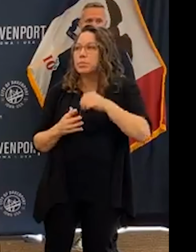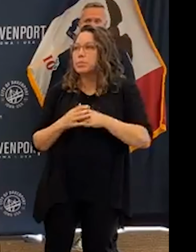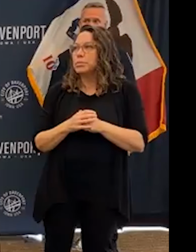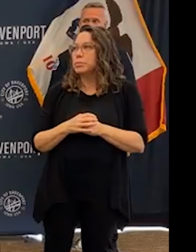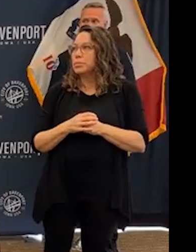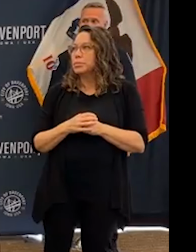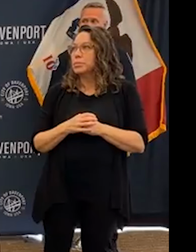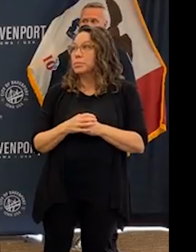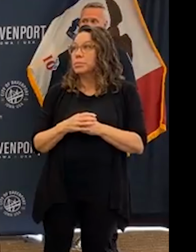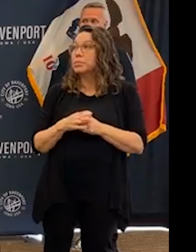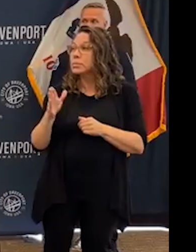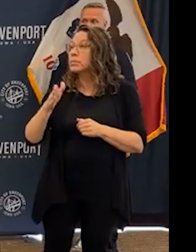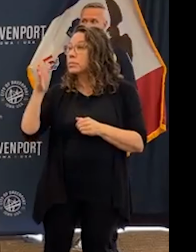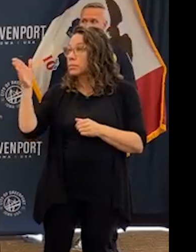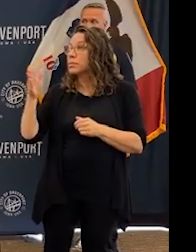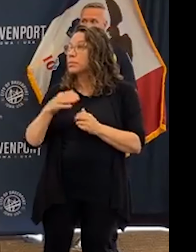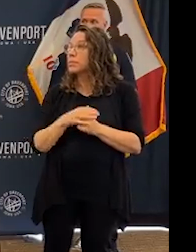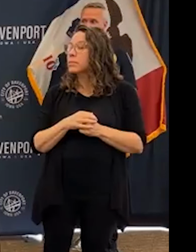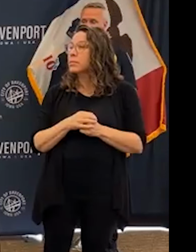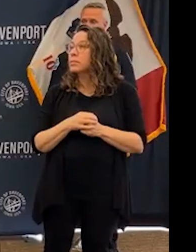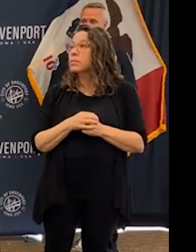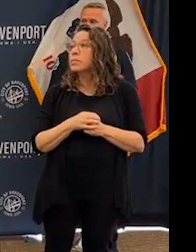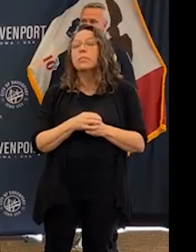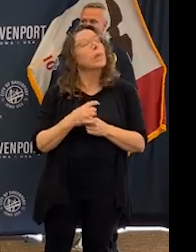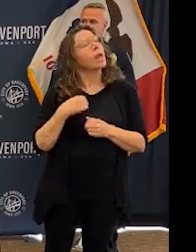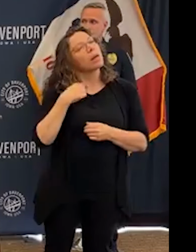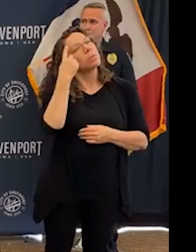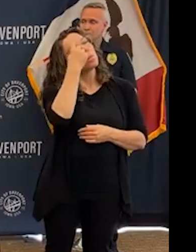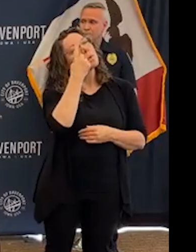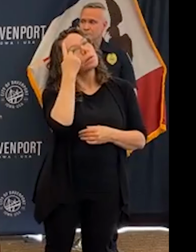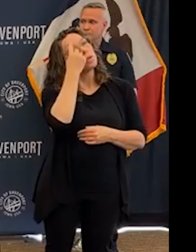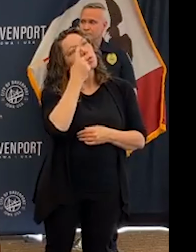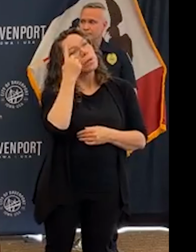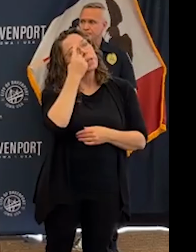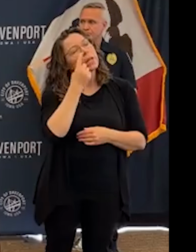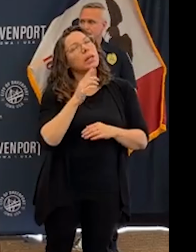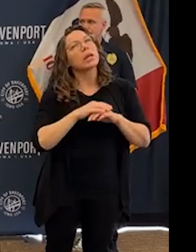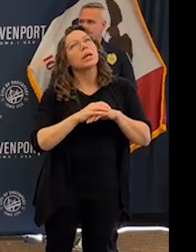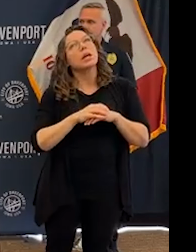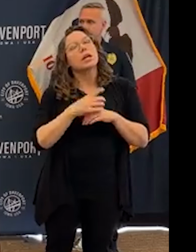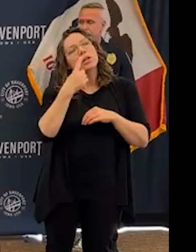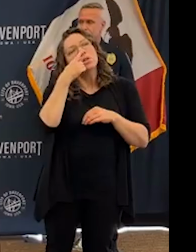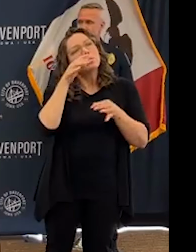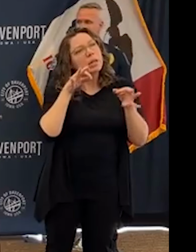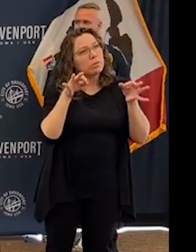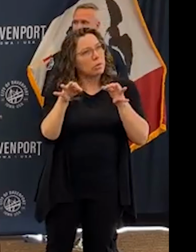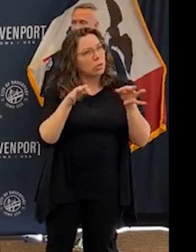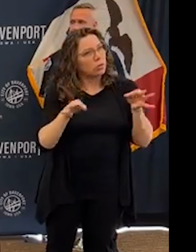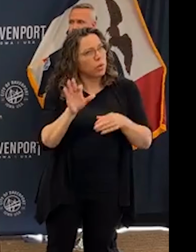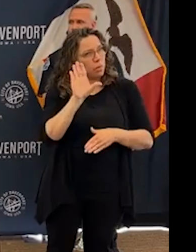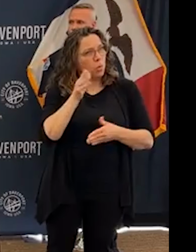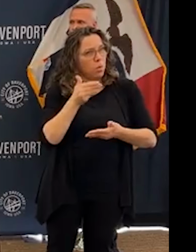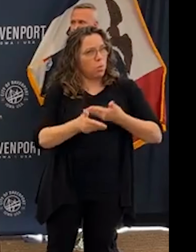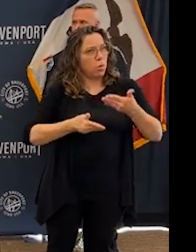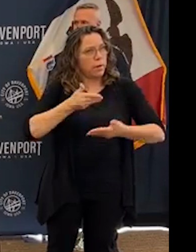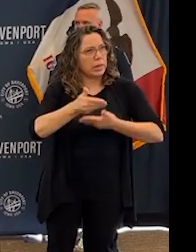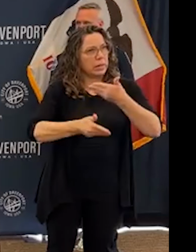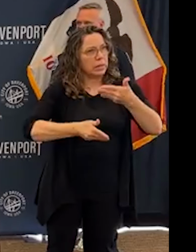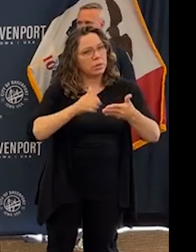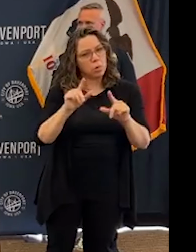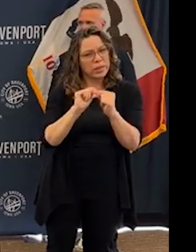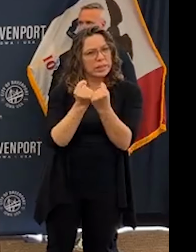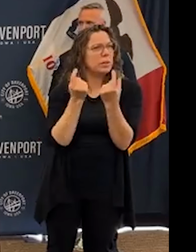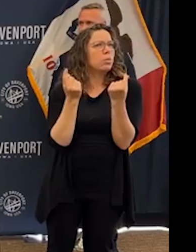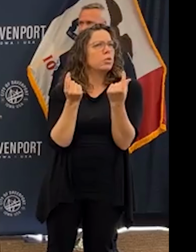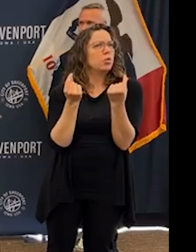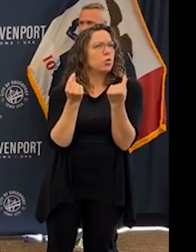Anybody else, ma'am? Sorry. Sorry. I'm just wondering a little bit about if you could describe the process of what your team does